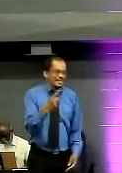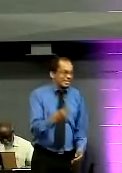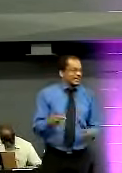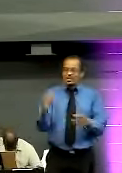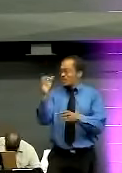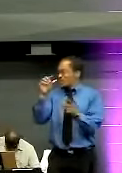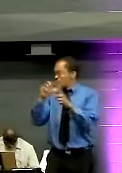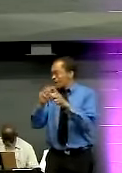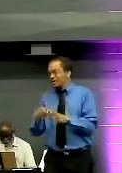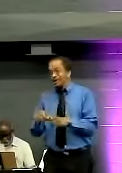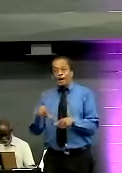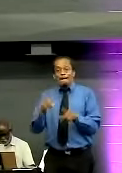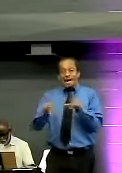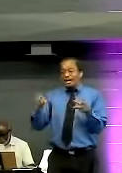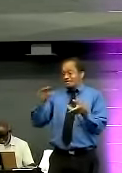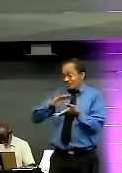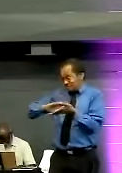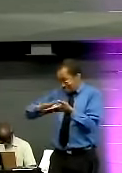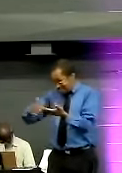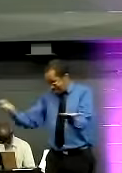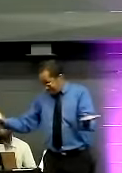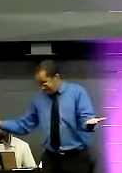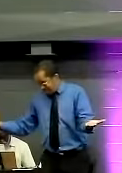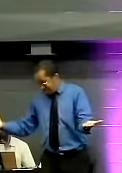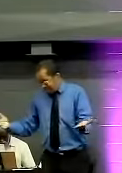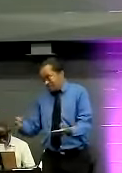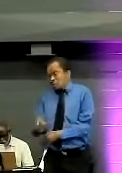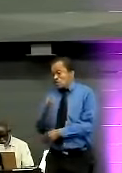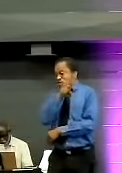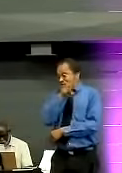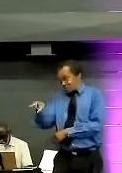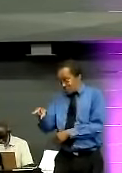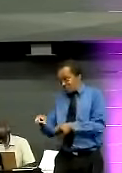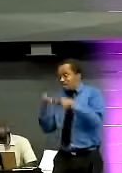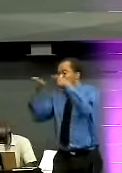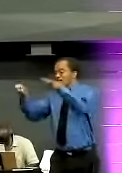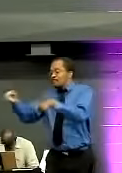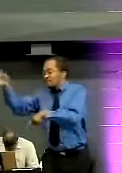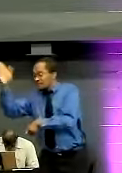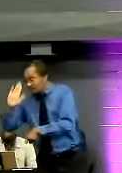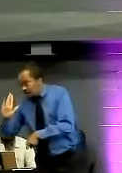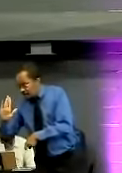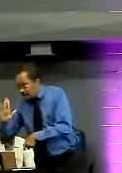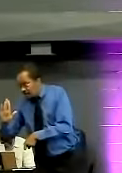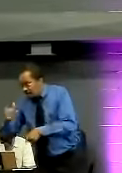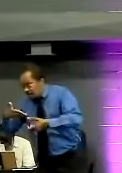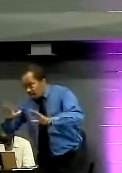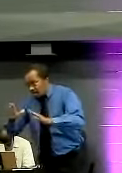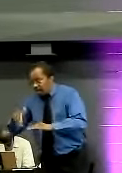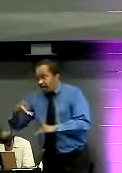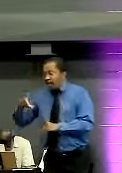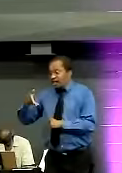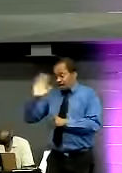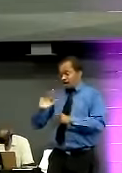word. But if you just forgive them, you give it to God and let God handle